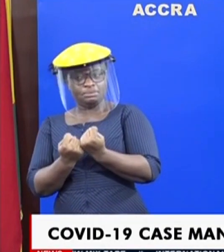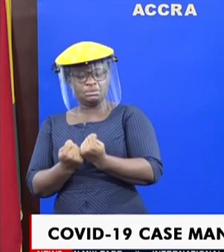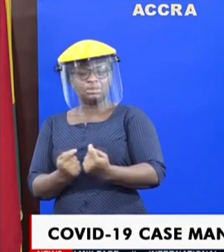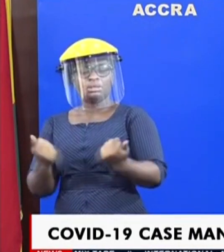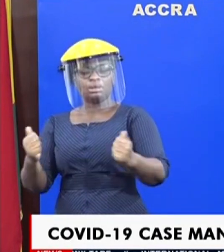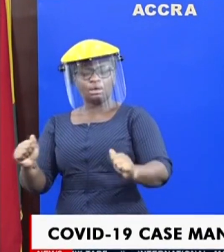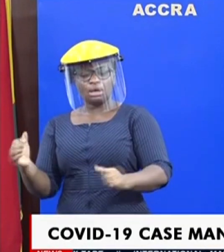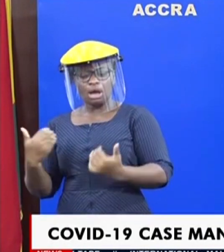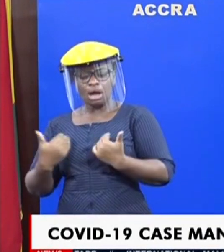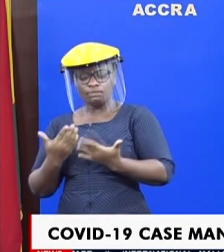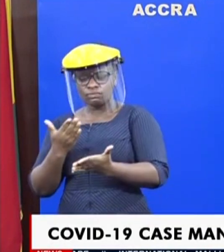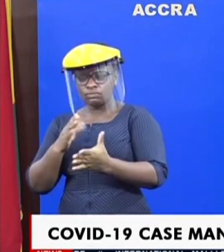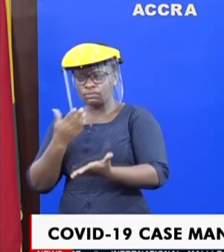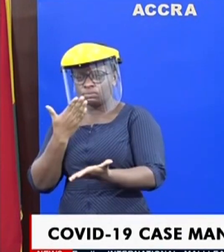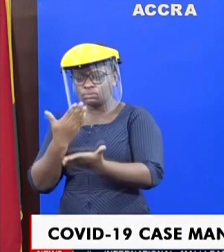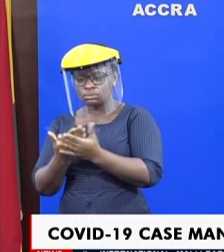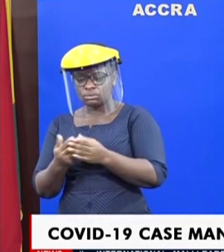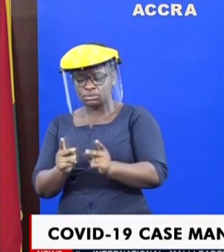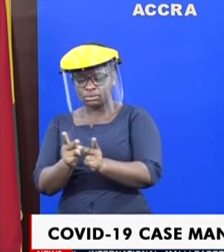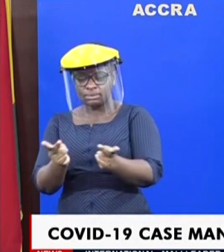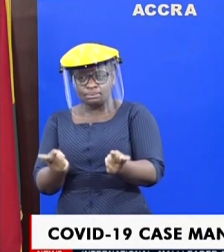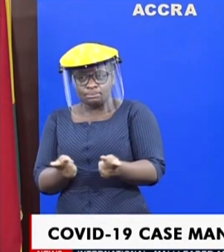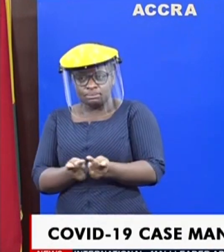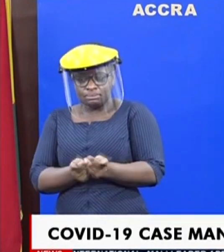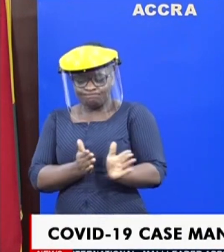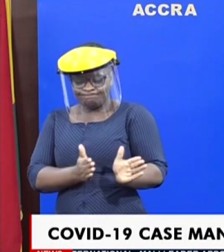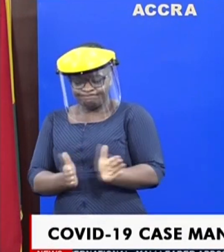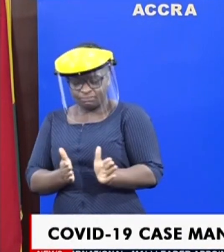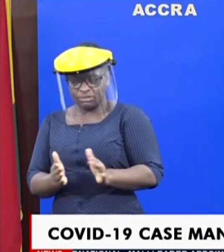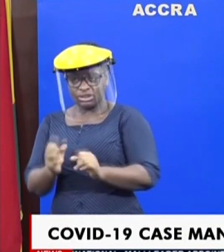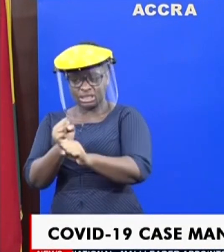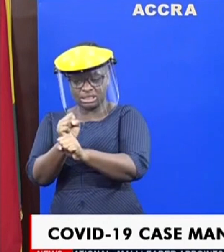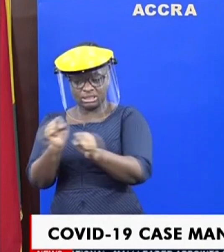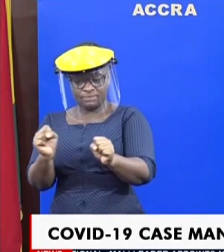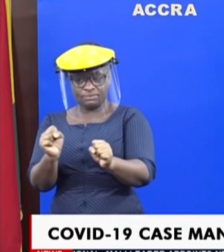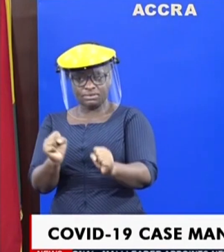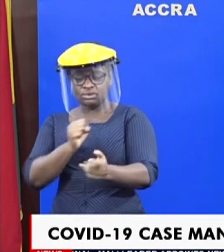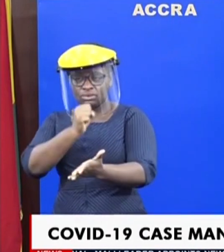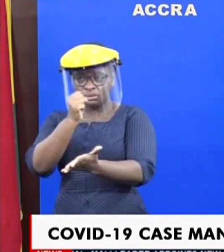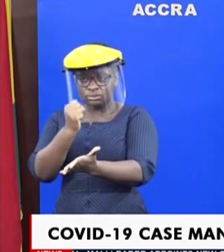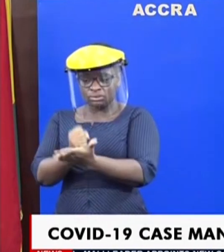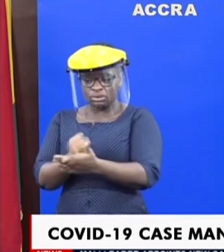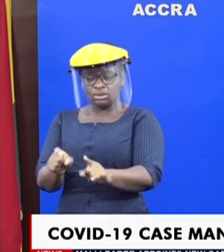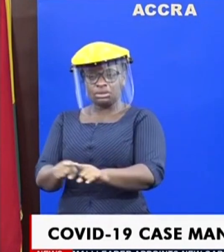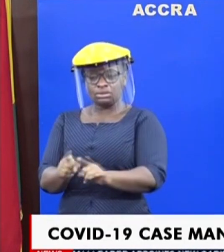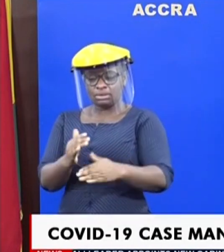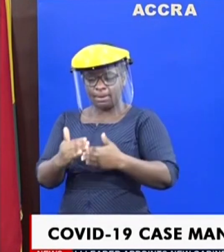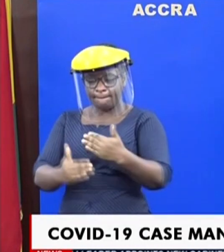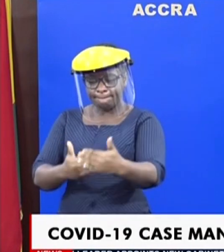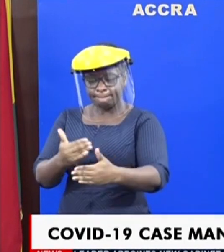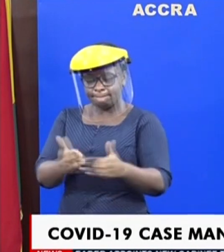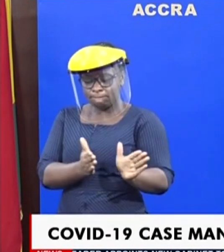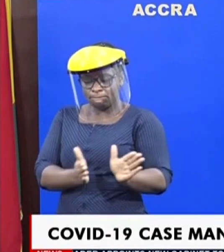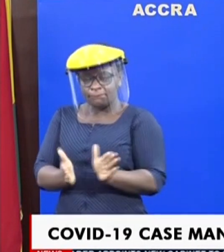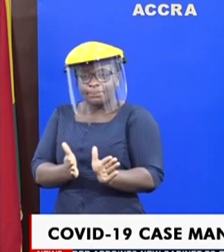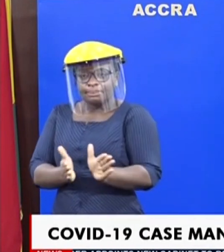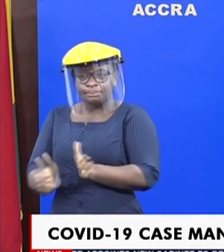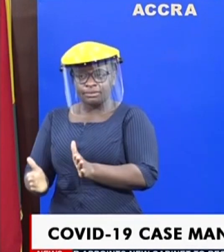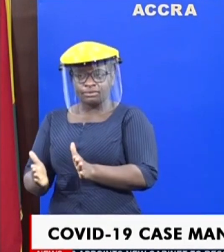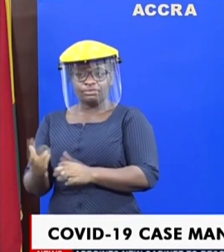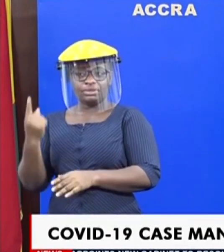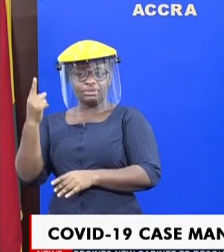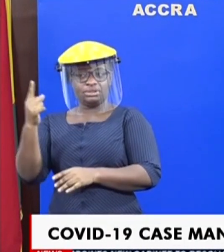can put in place a mechanism to ensure that their safety is assured while they prepare for this, for